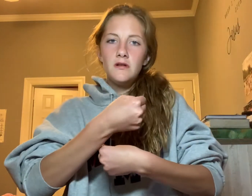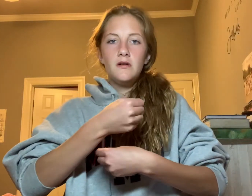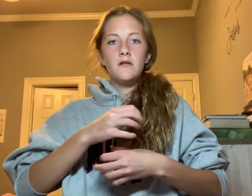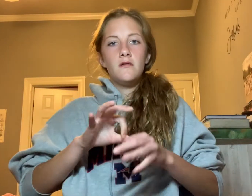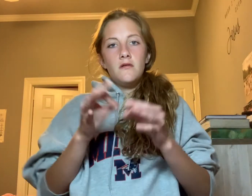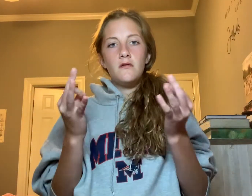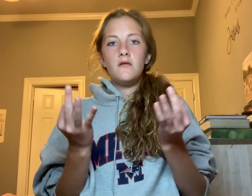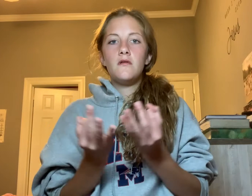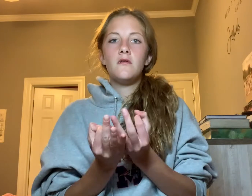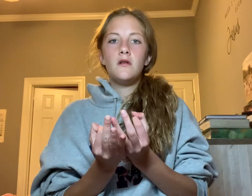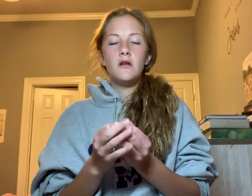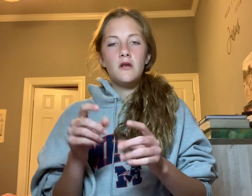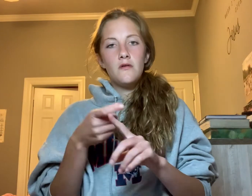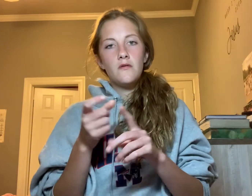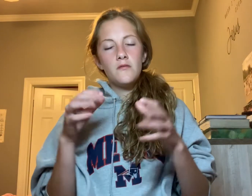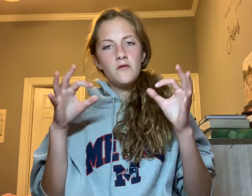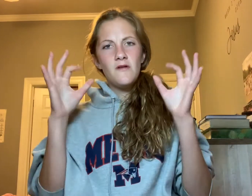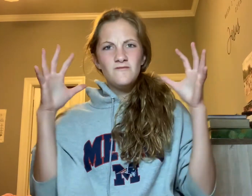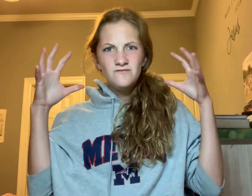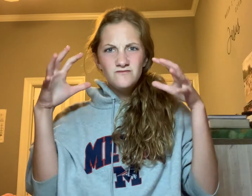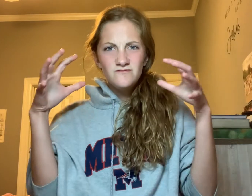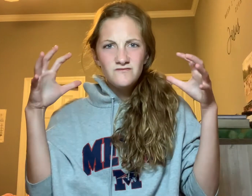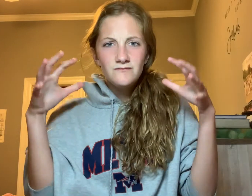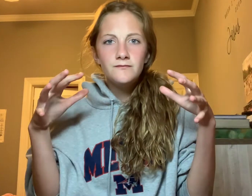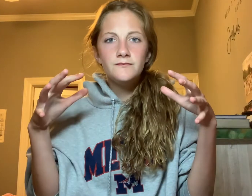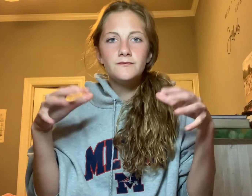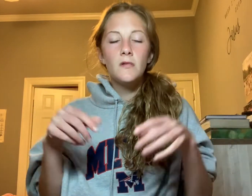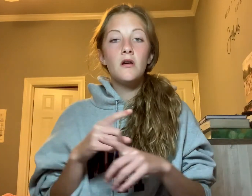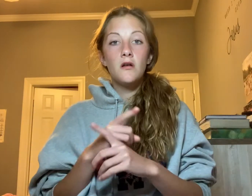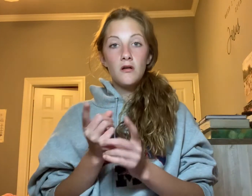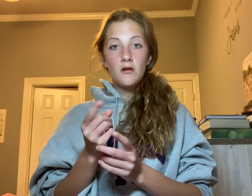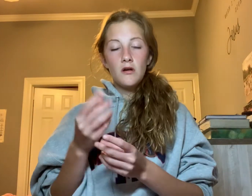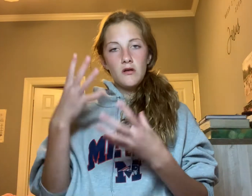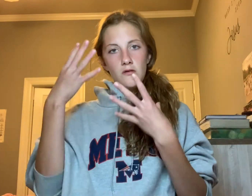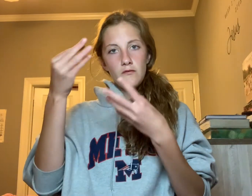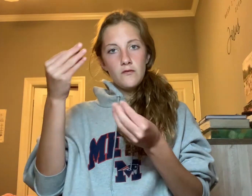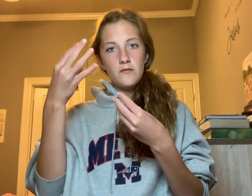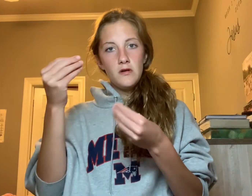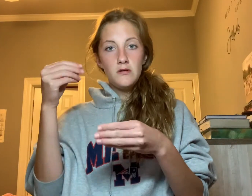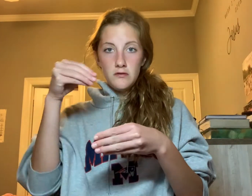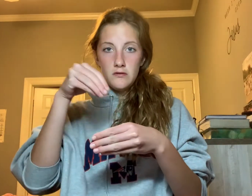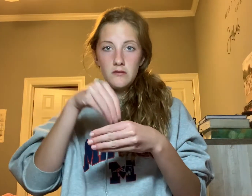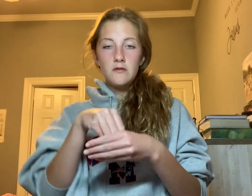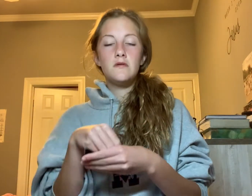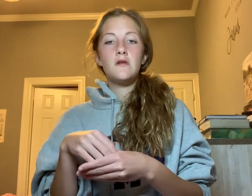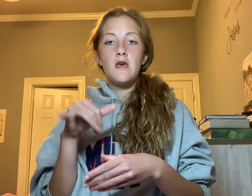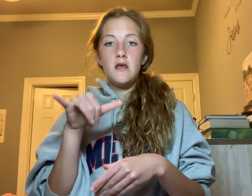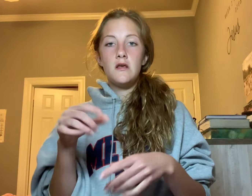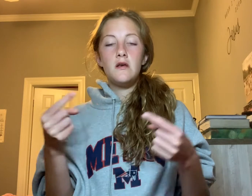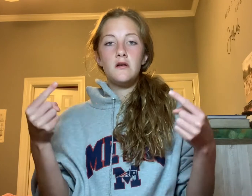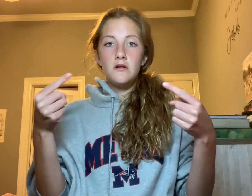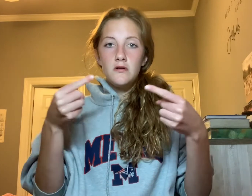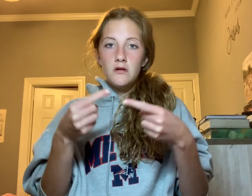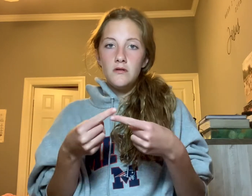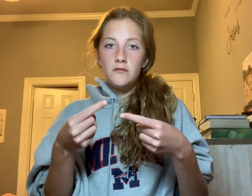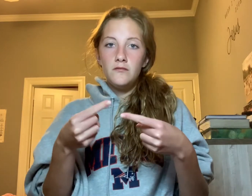tried to protect their family from the monster. But, more than that, the underlying messages in that conflict.